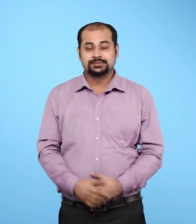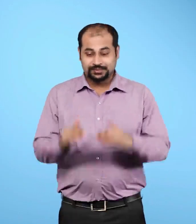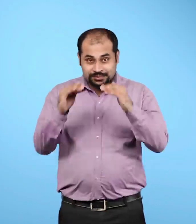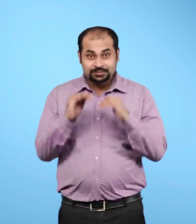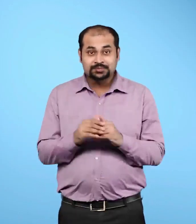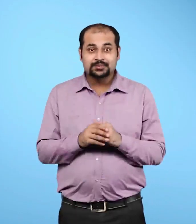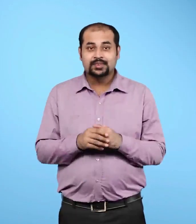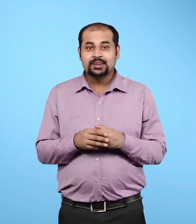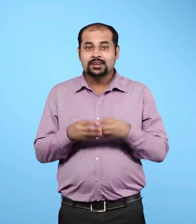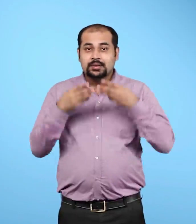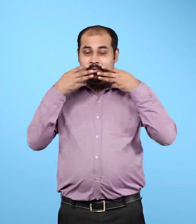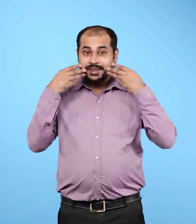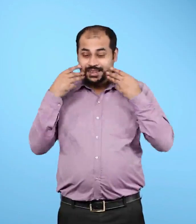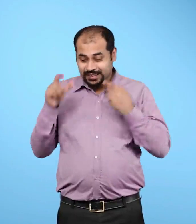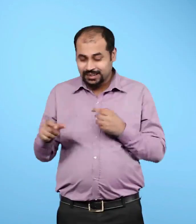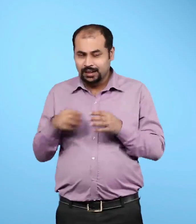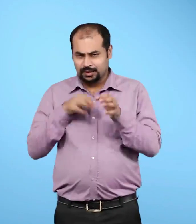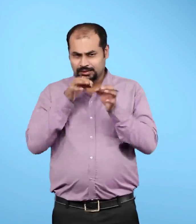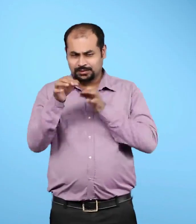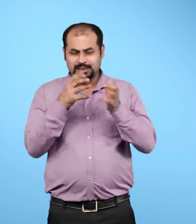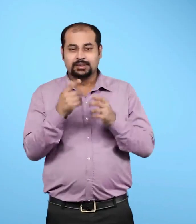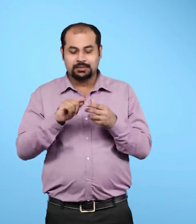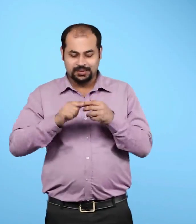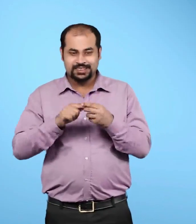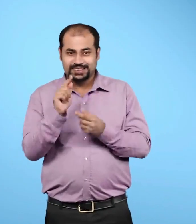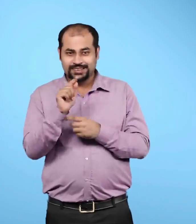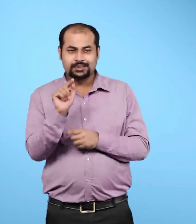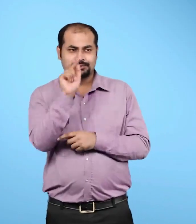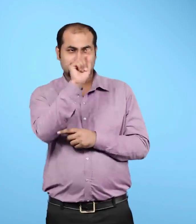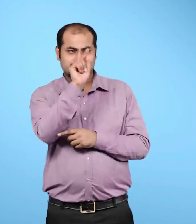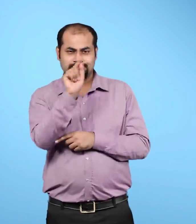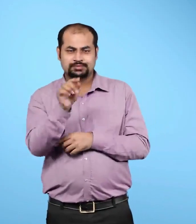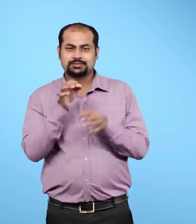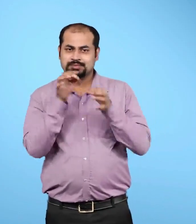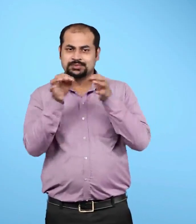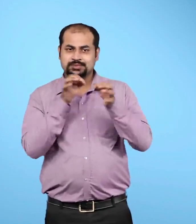Picture 2 shows cat 2 holding a pencil in her right hand